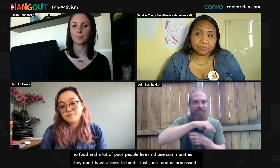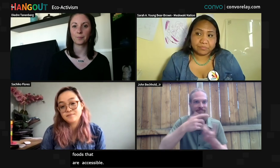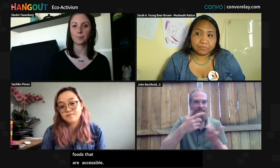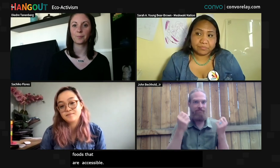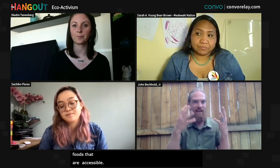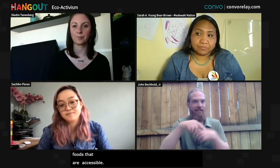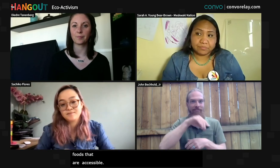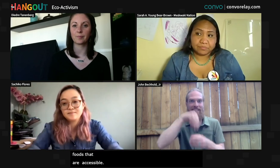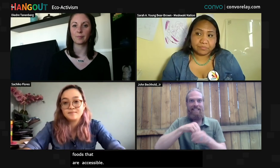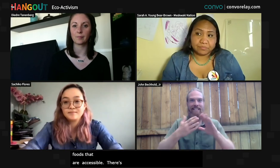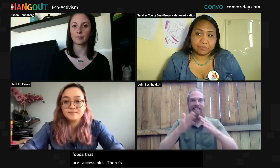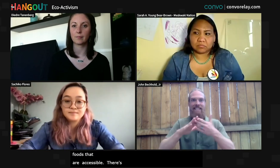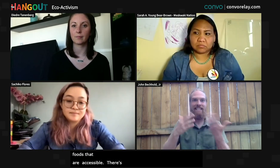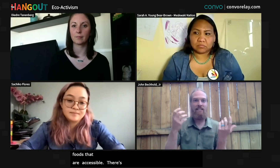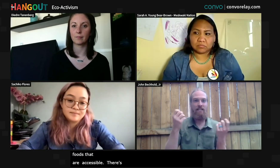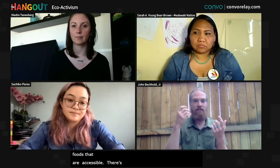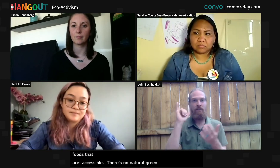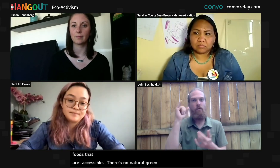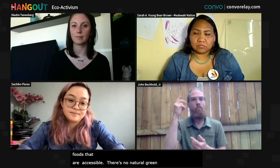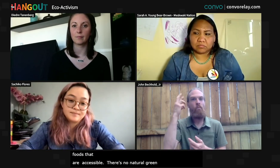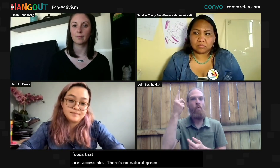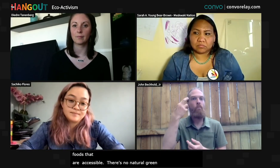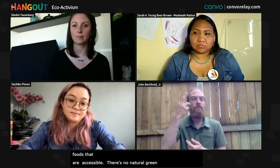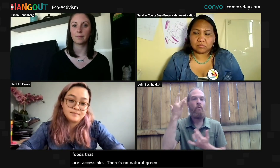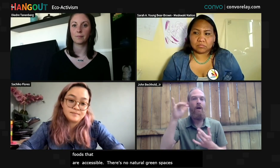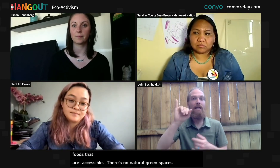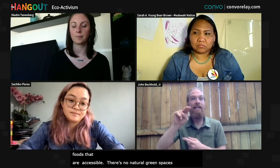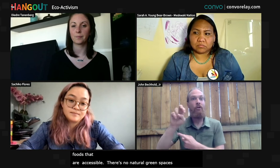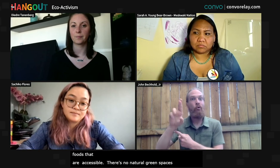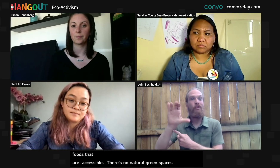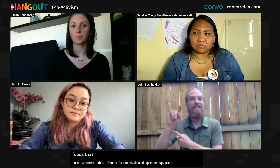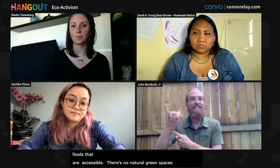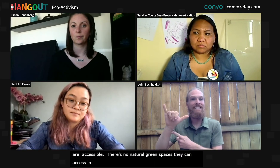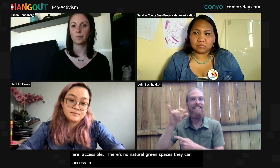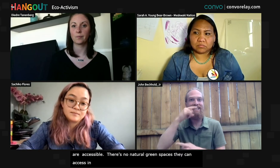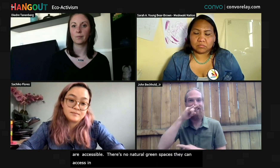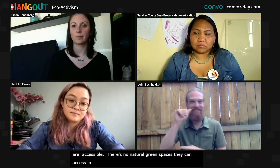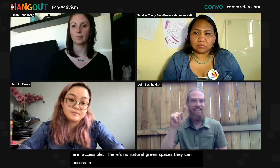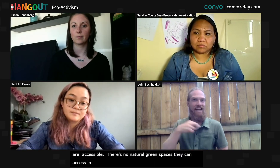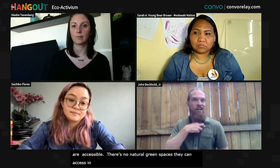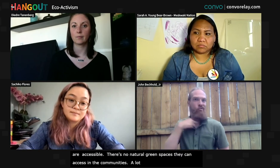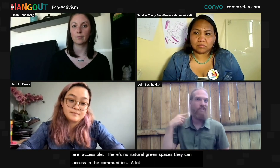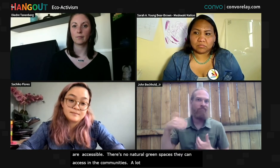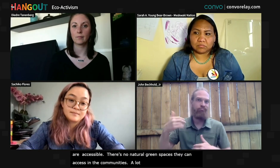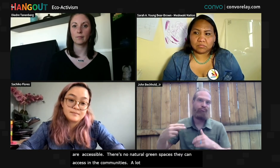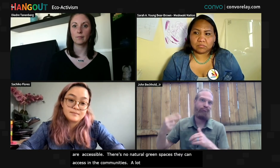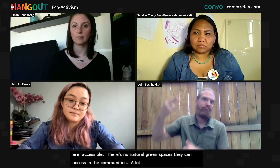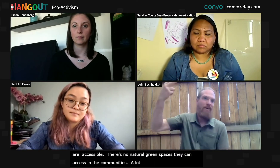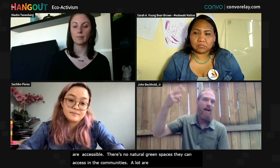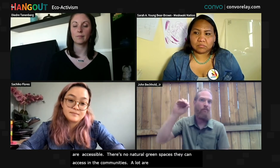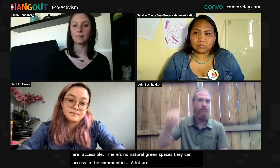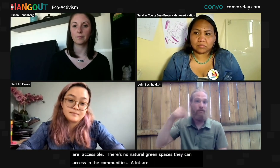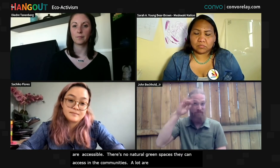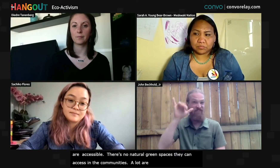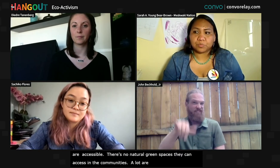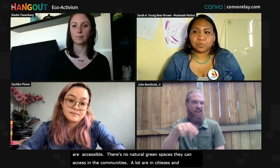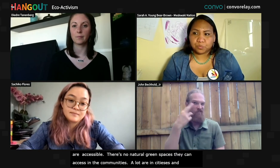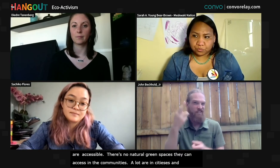they can access in the communities. A lot of them are in cities. And one of the reasons why inner city kids have a high